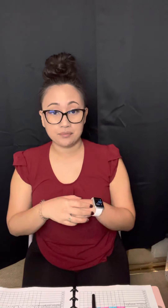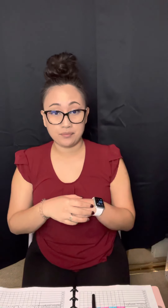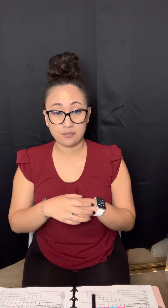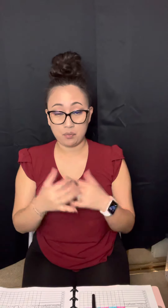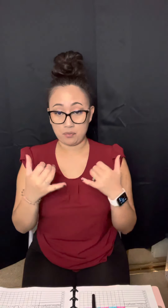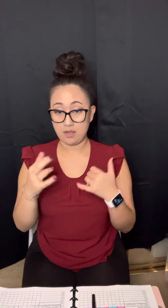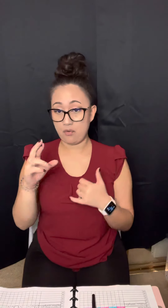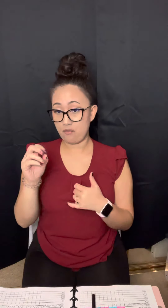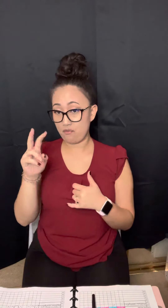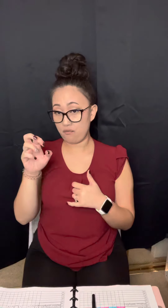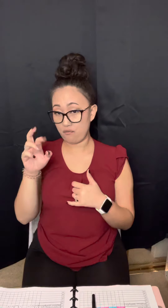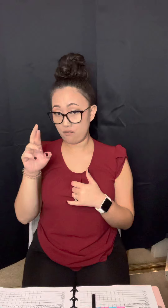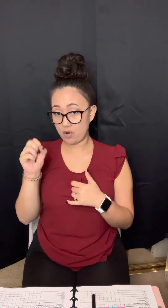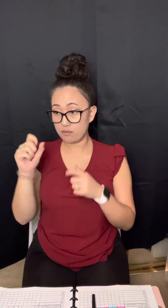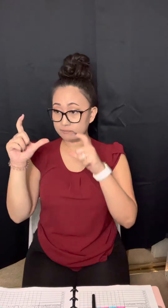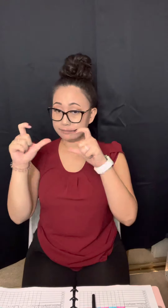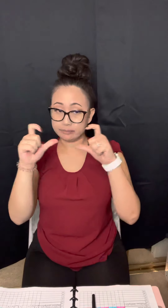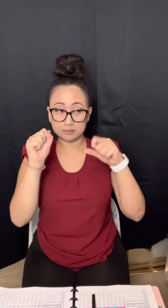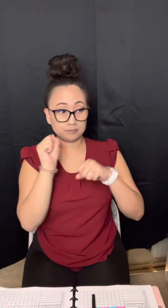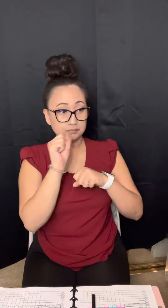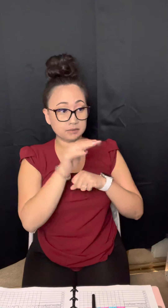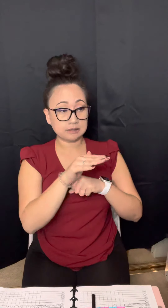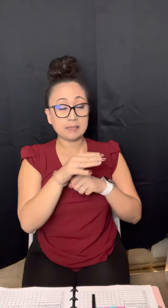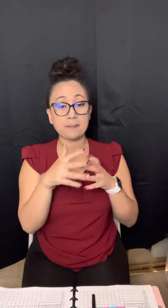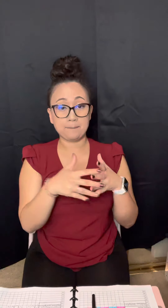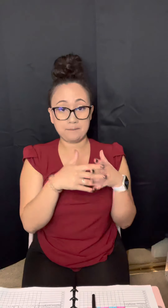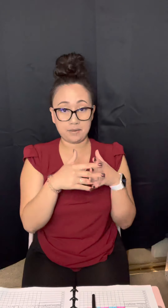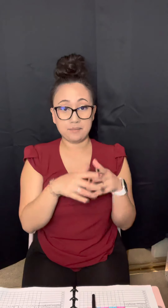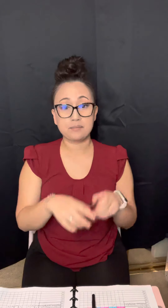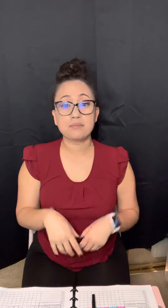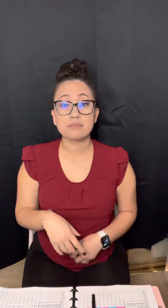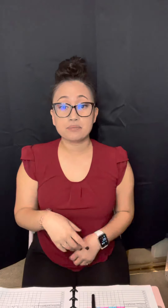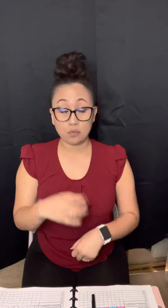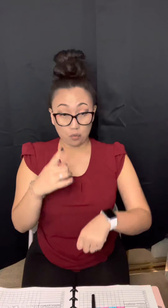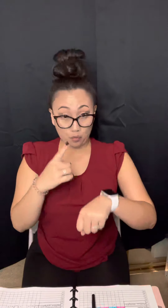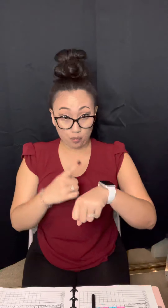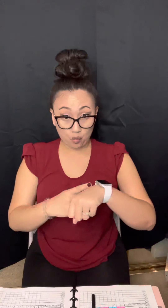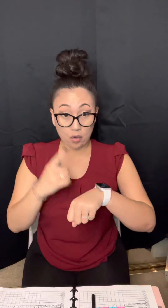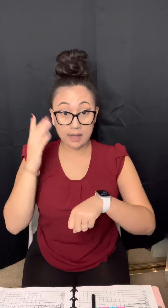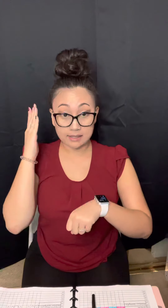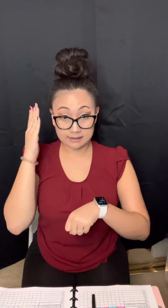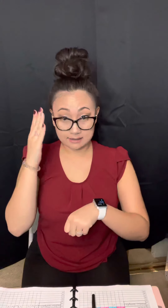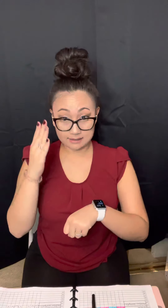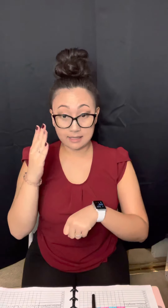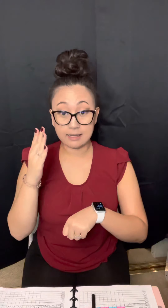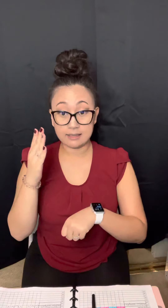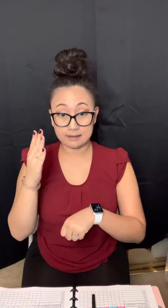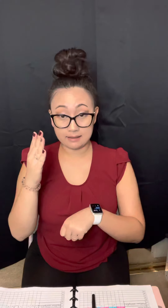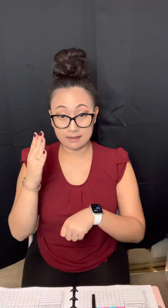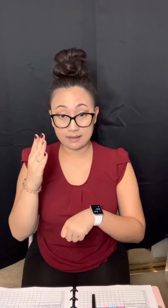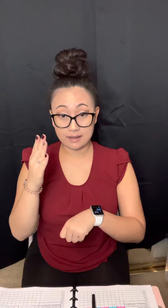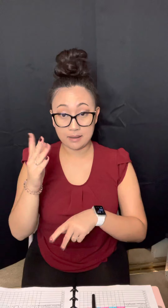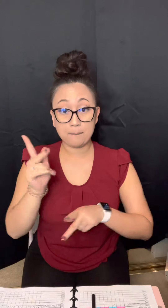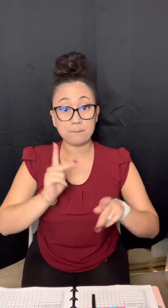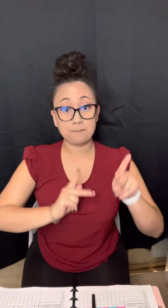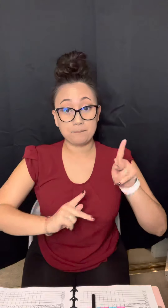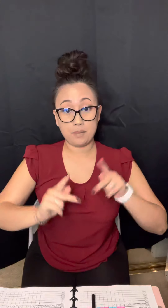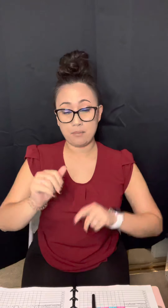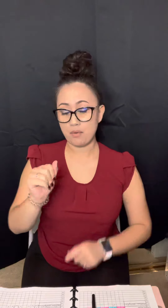Mars. Maybe one day astronauts will land on Mars. Raise your